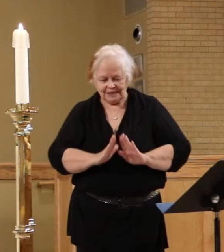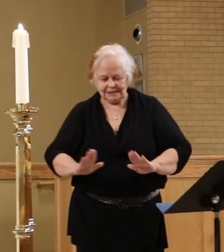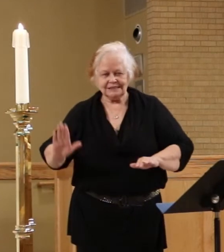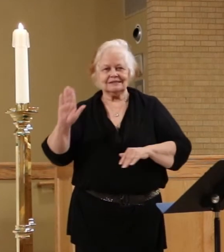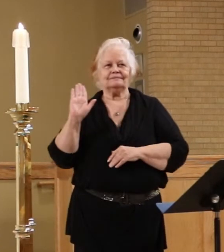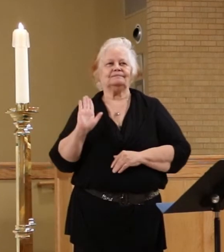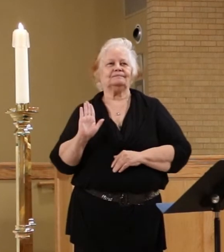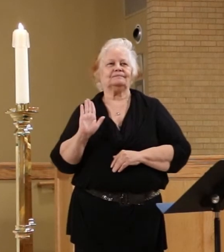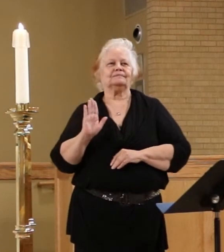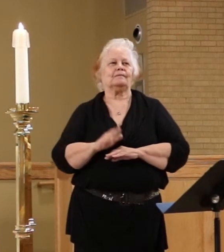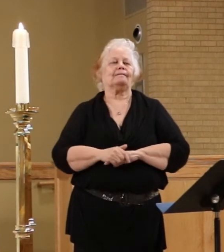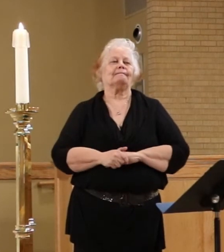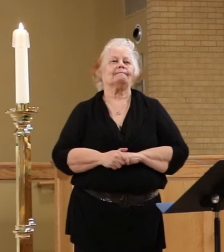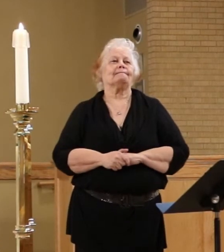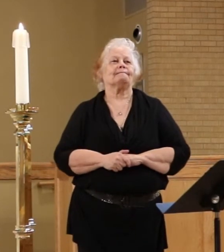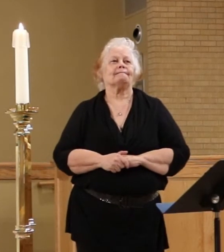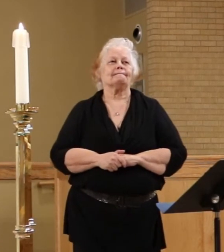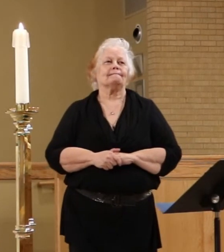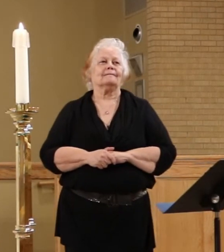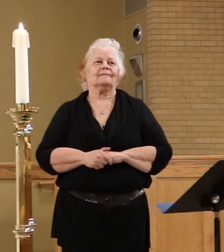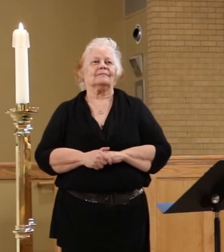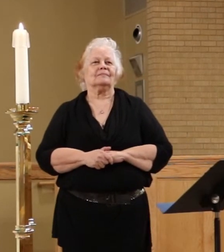us peace.